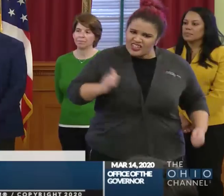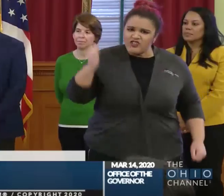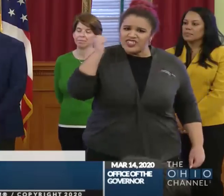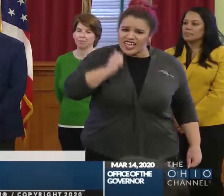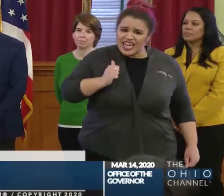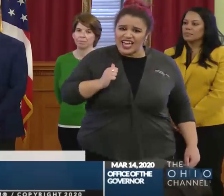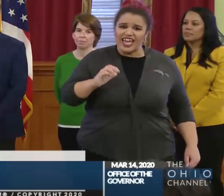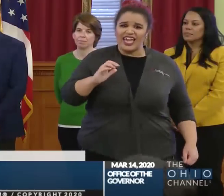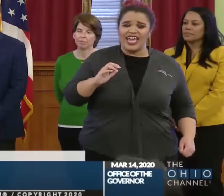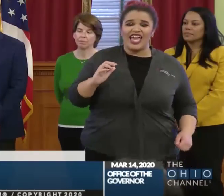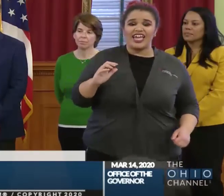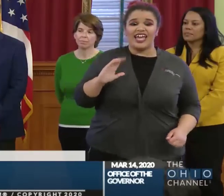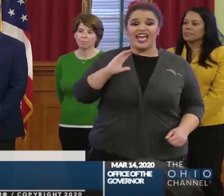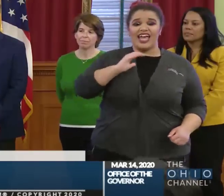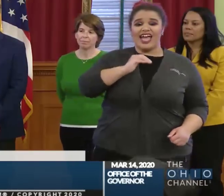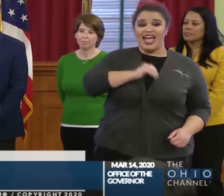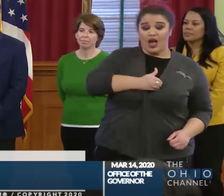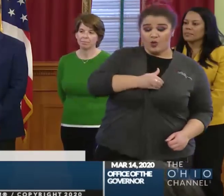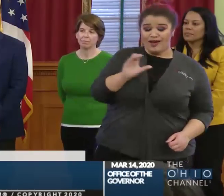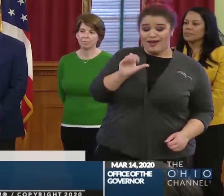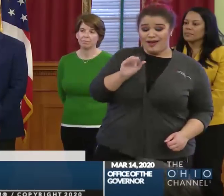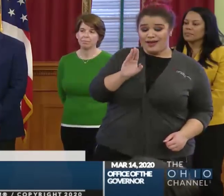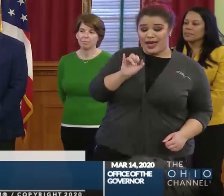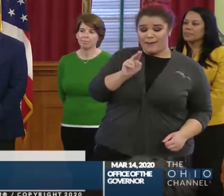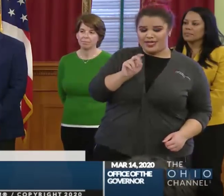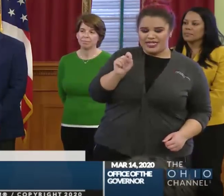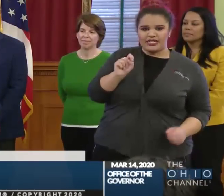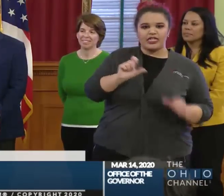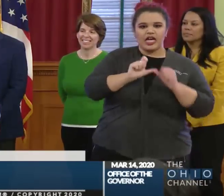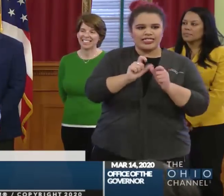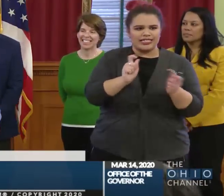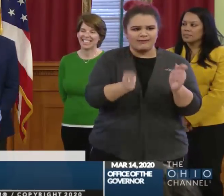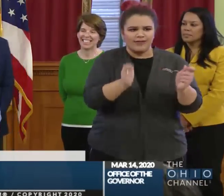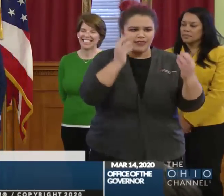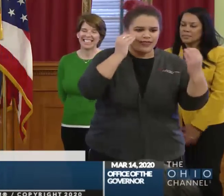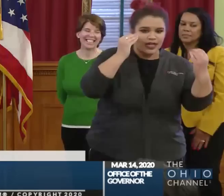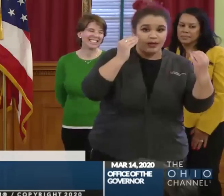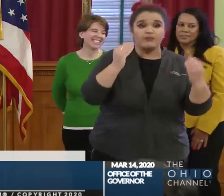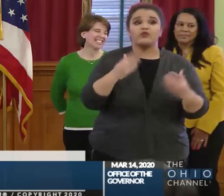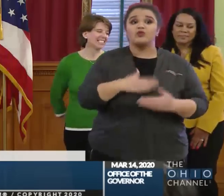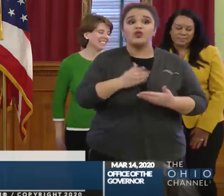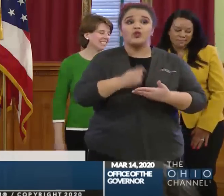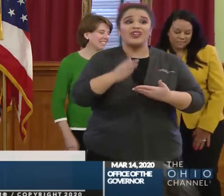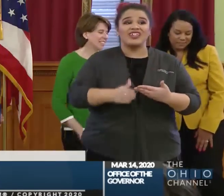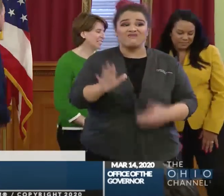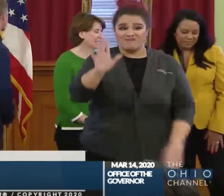cabinet are working on different things. So have a good weekend, everybody. Thank you.